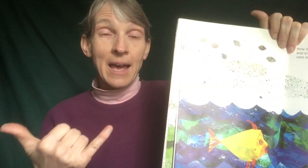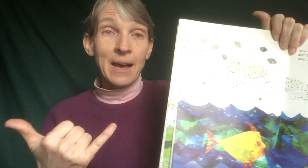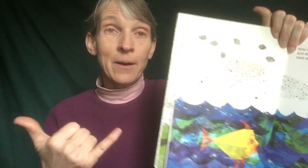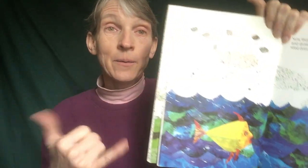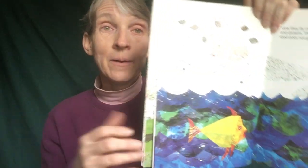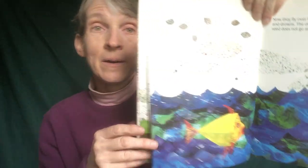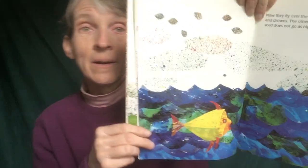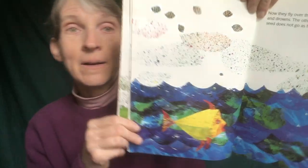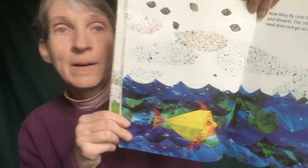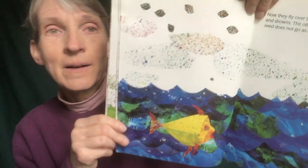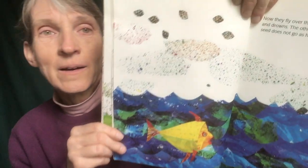Now,